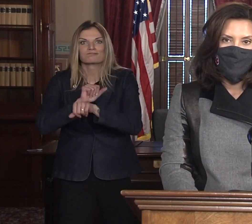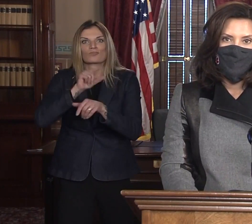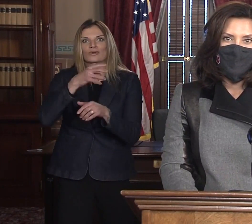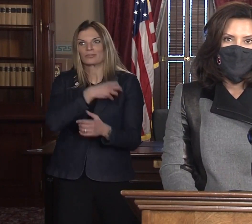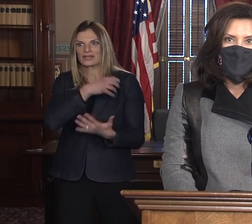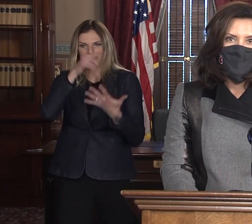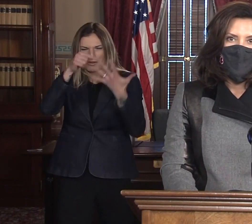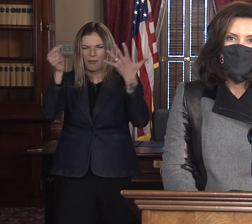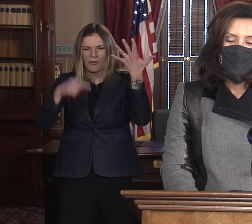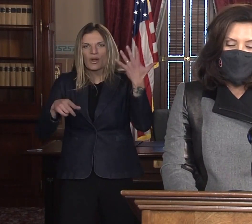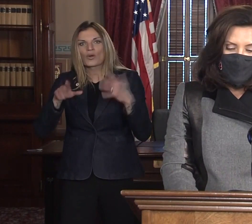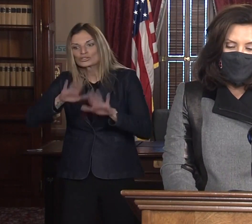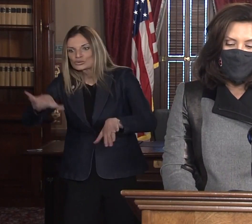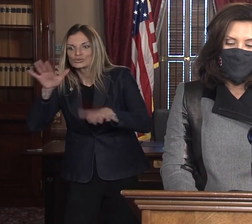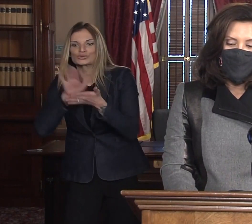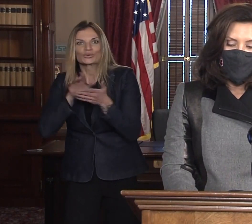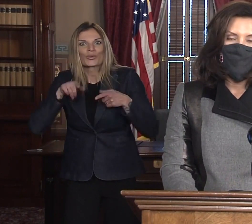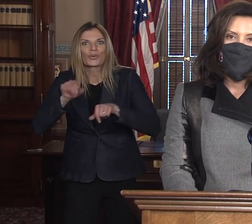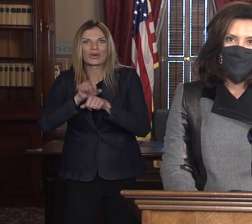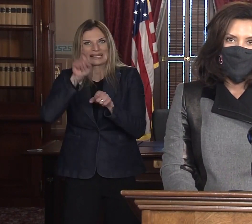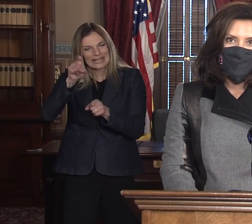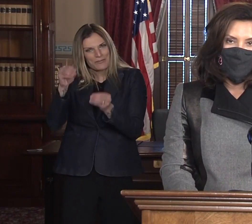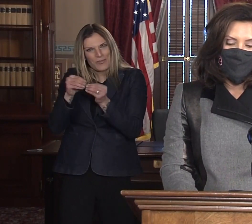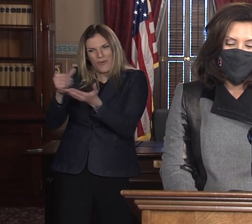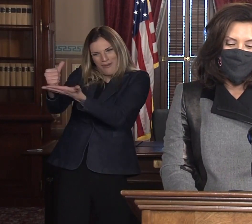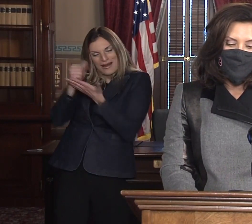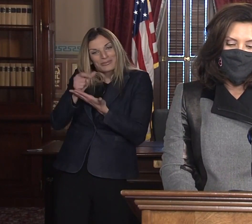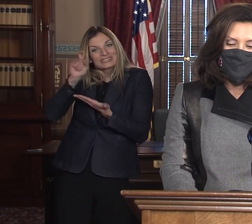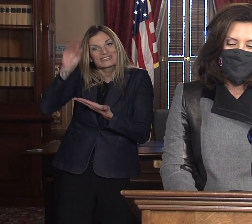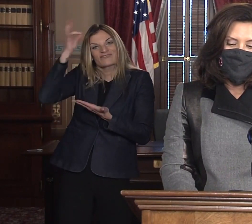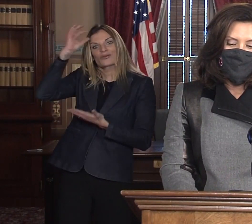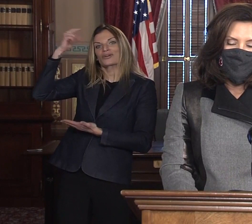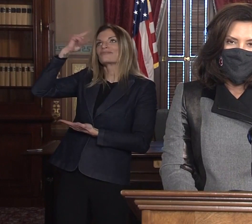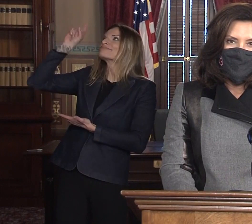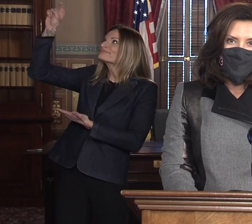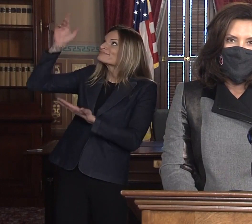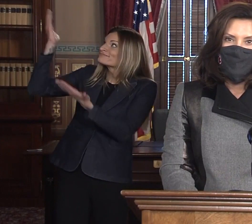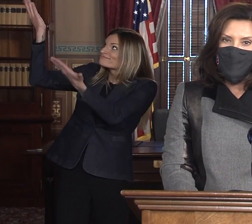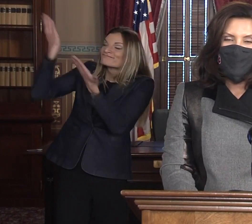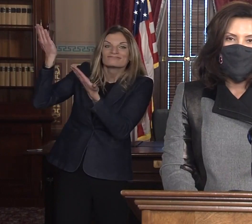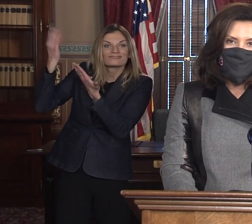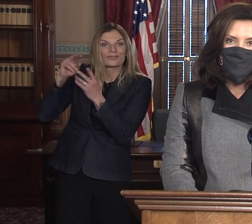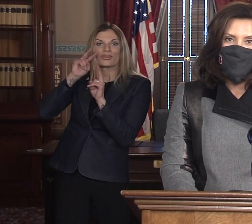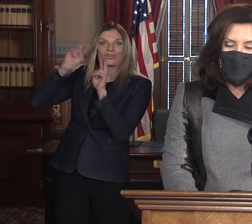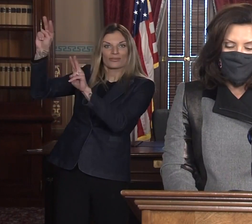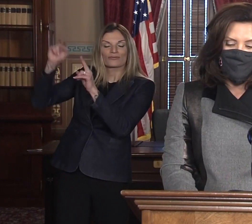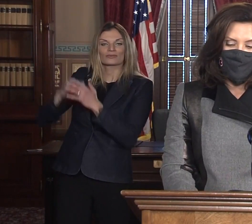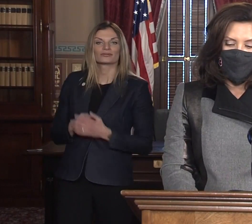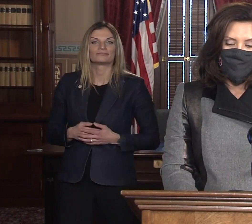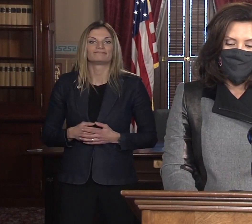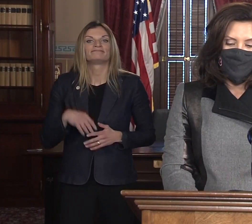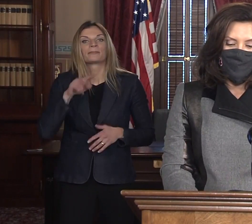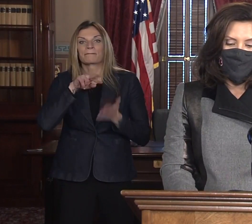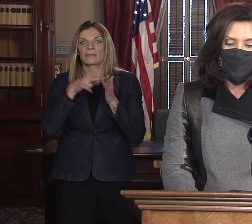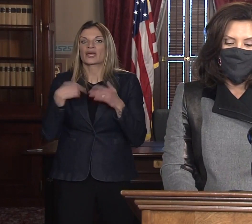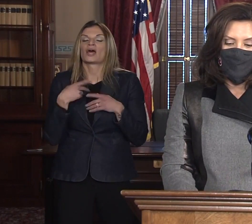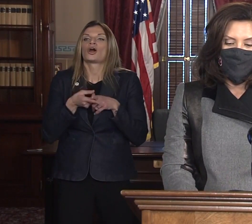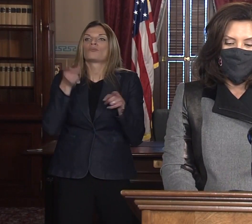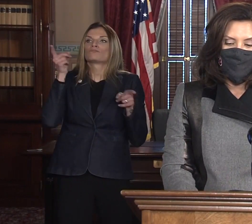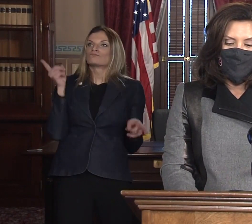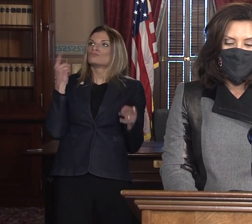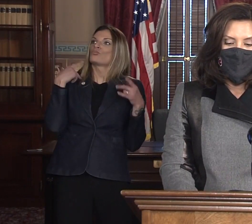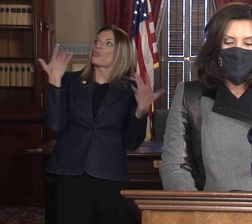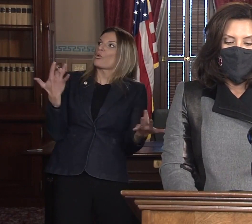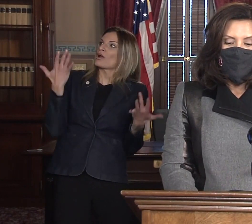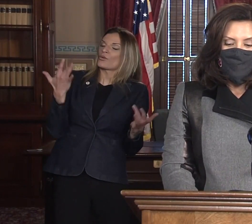schools. We need help from the federal government. But I'm not going to just wait for them to get their act